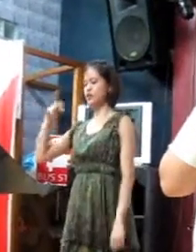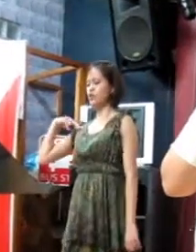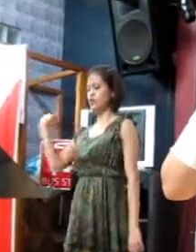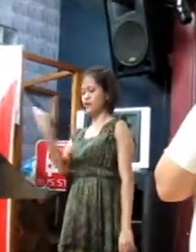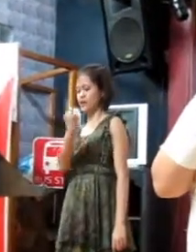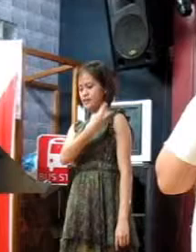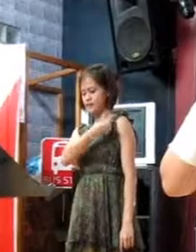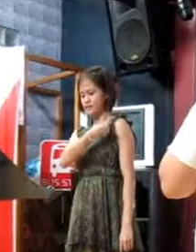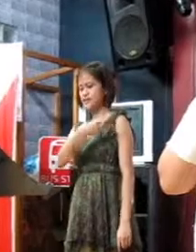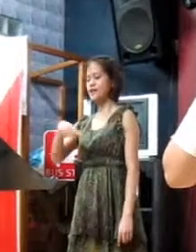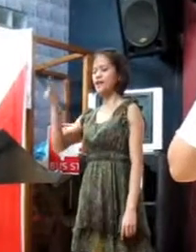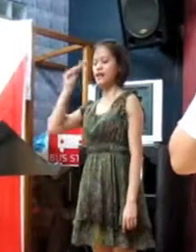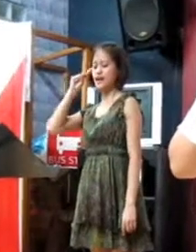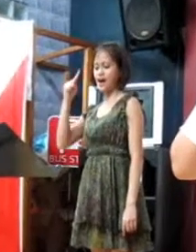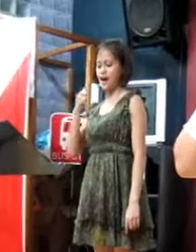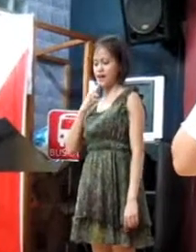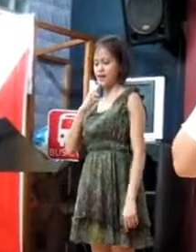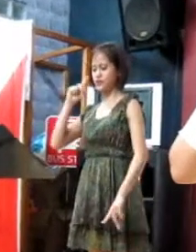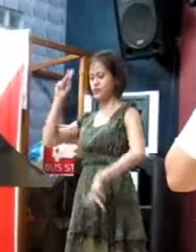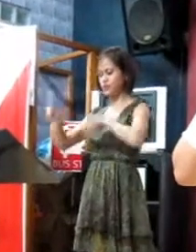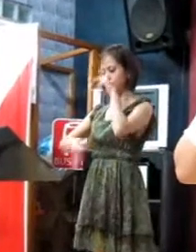supporting us deaf